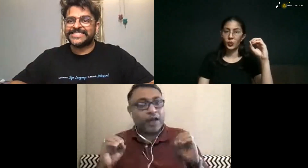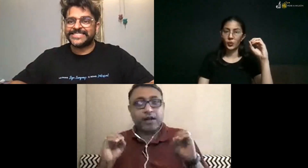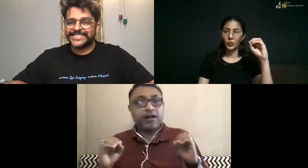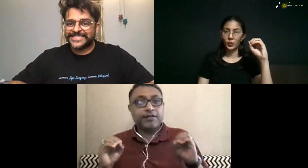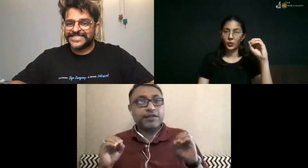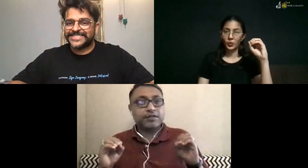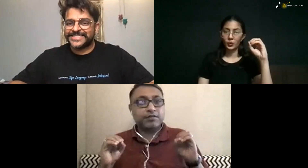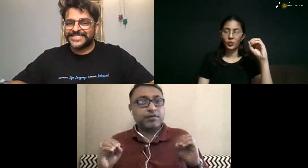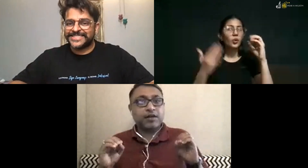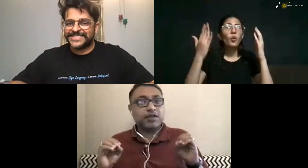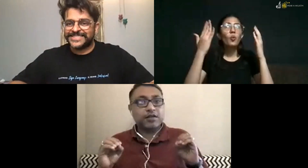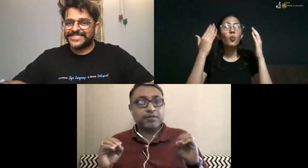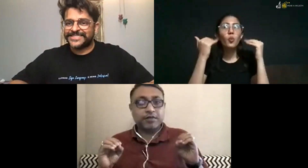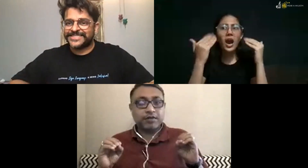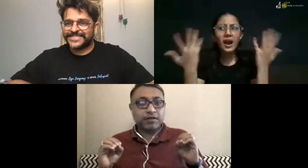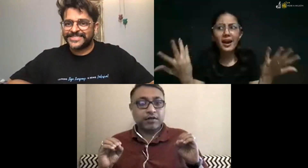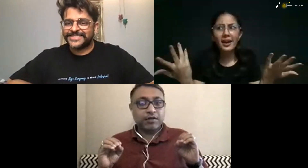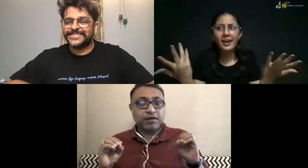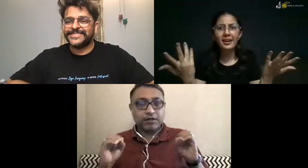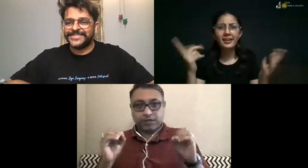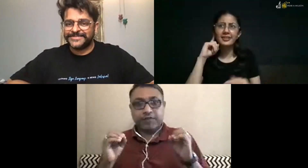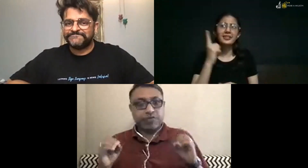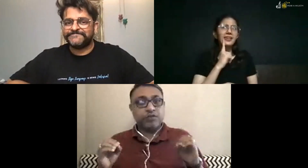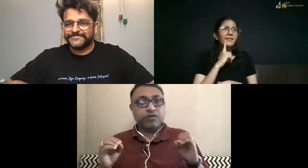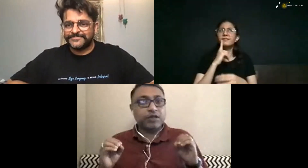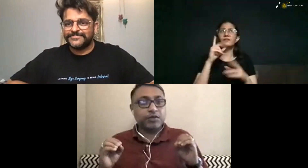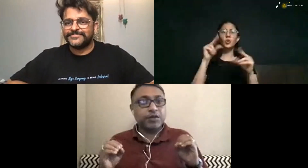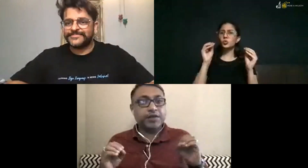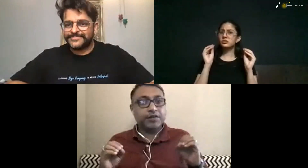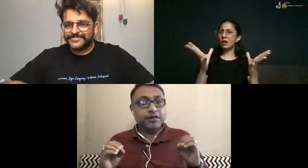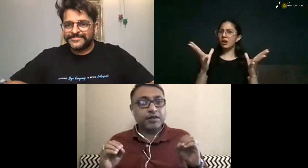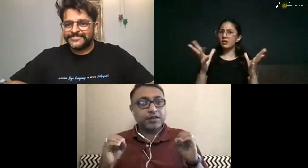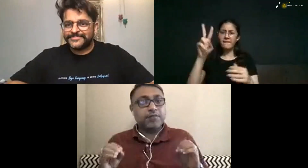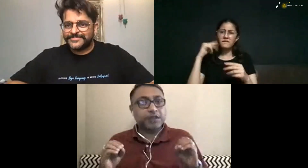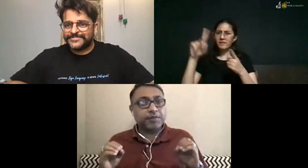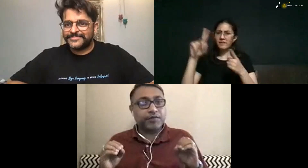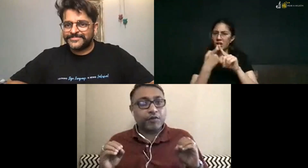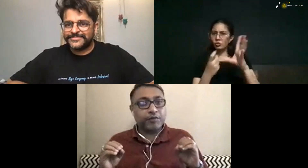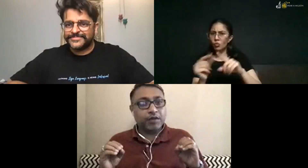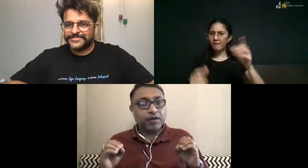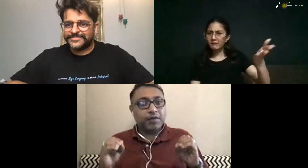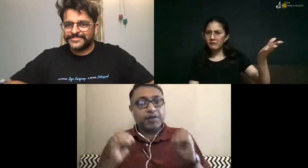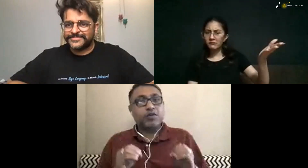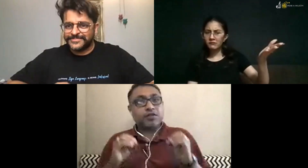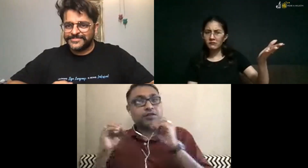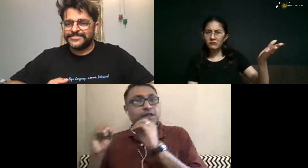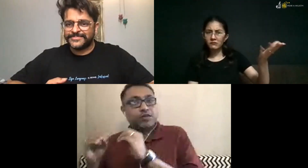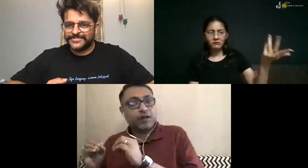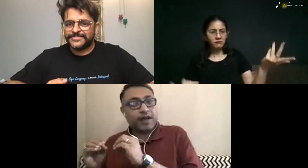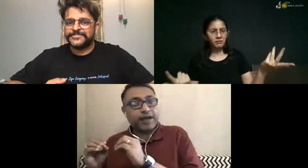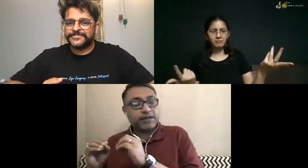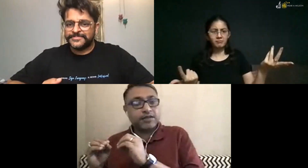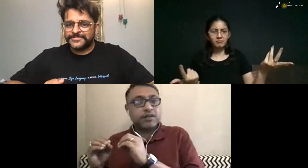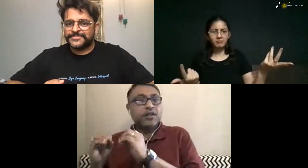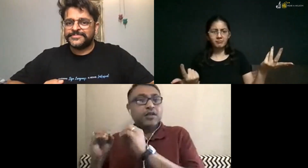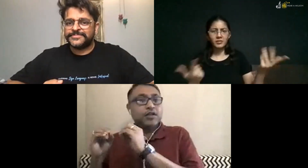Why can't a deaf guy run a startup? There's Vivek who is already doing it in some shape and form. Because he does not